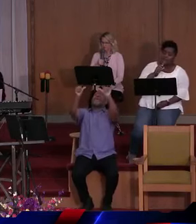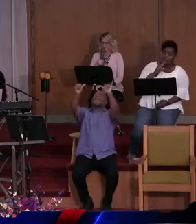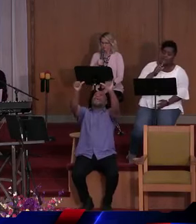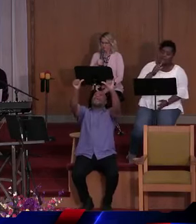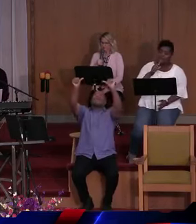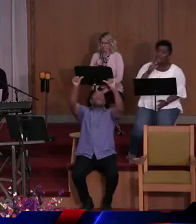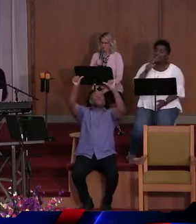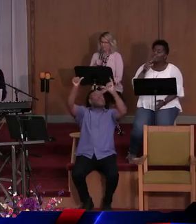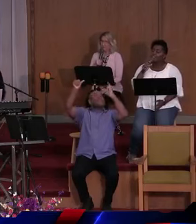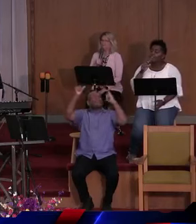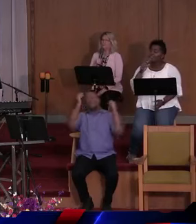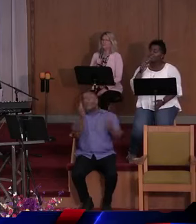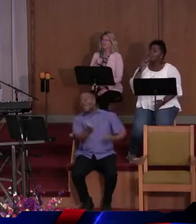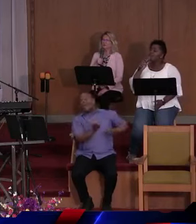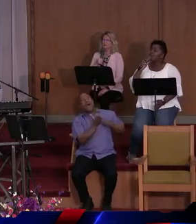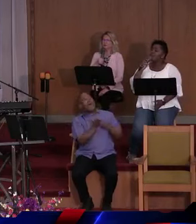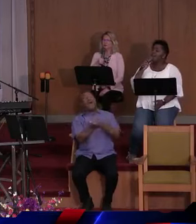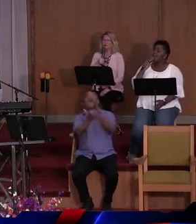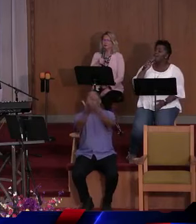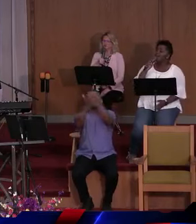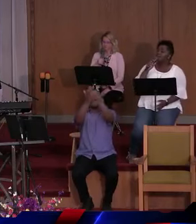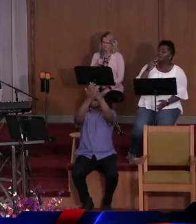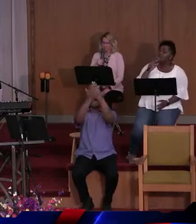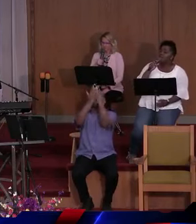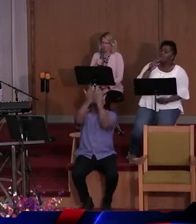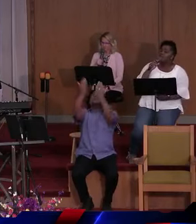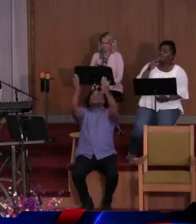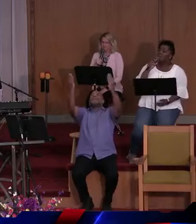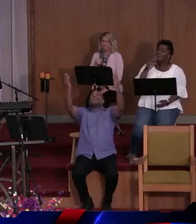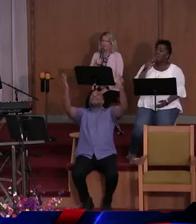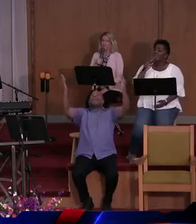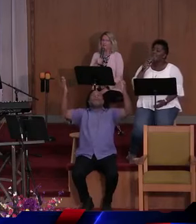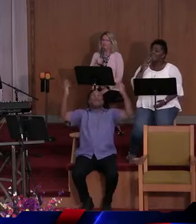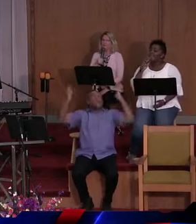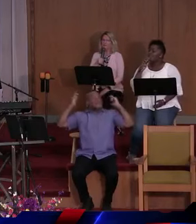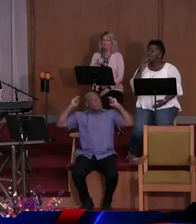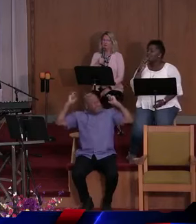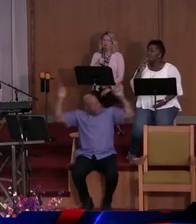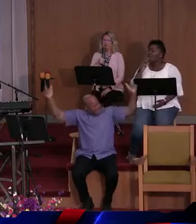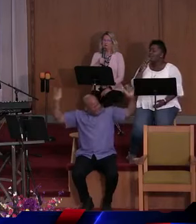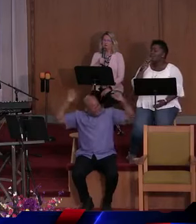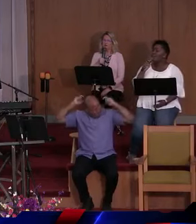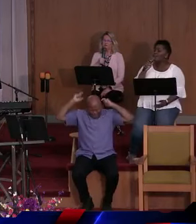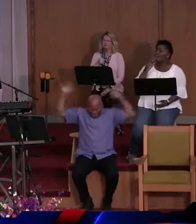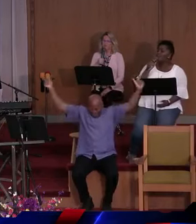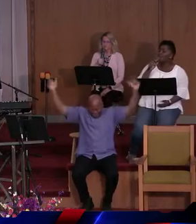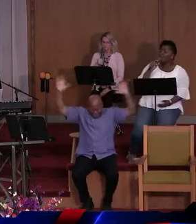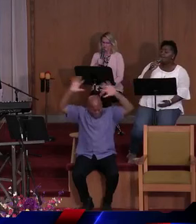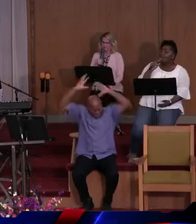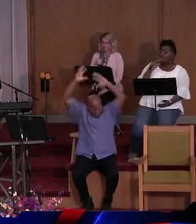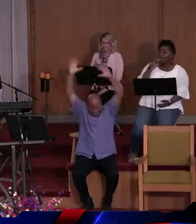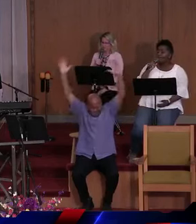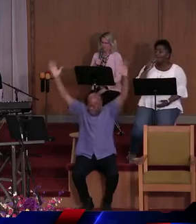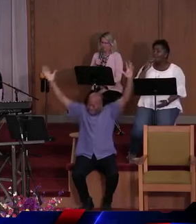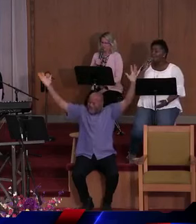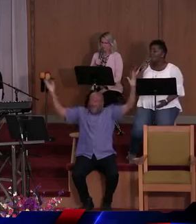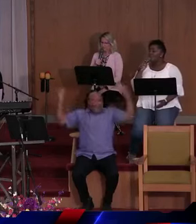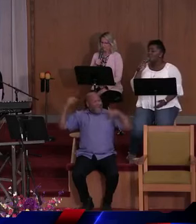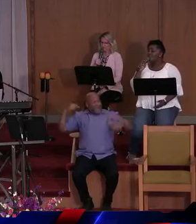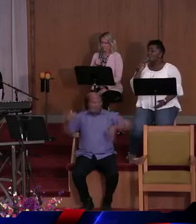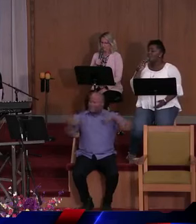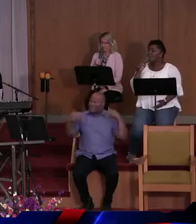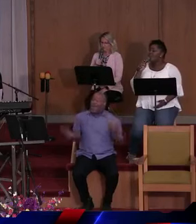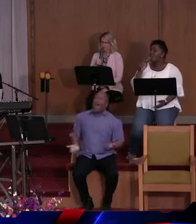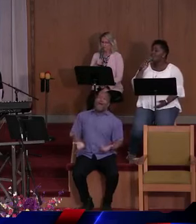forevermore. Yes. Righteous you are. Yes. Great you are. I will exalt